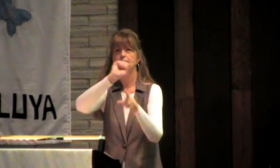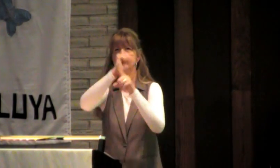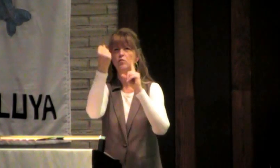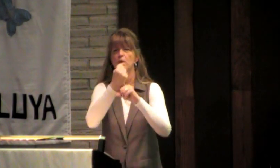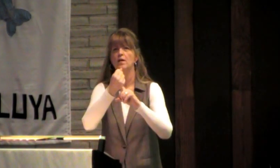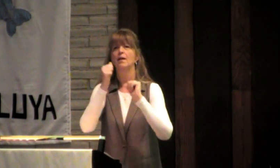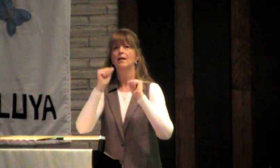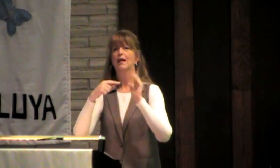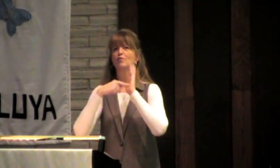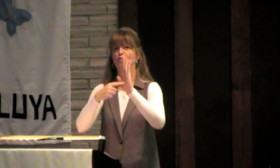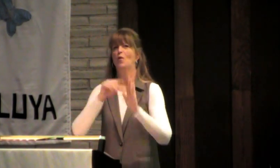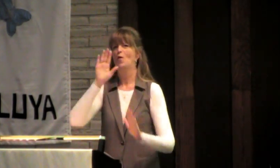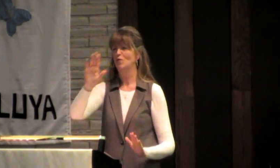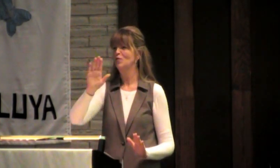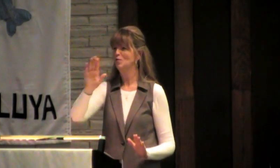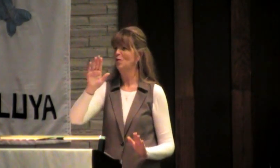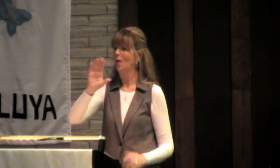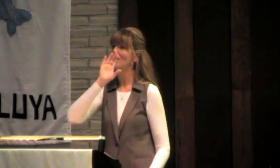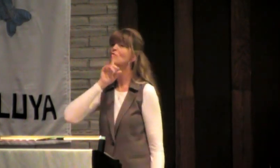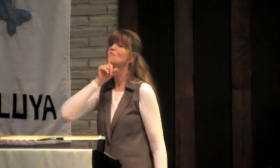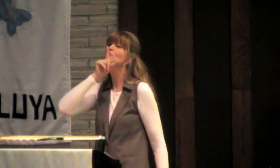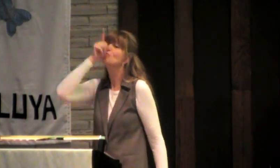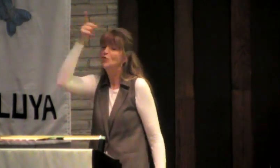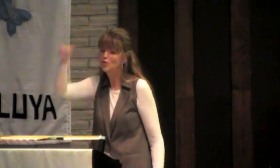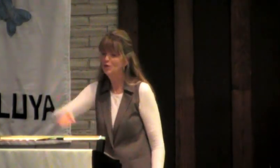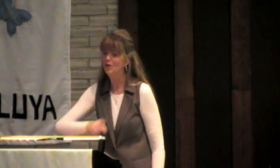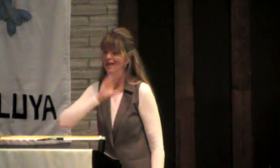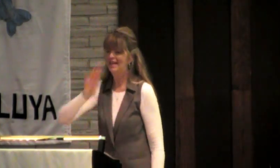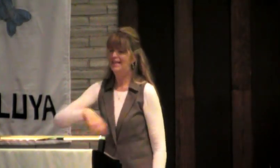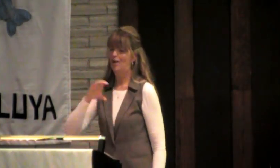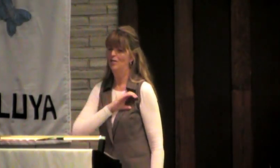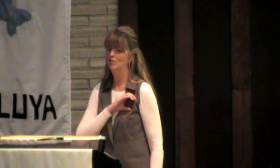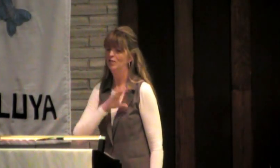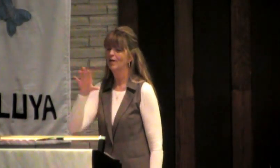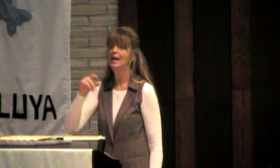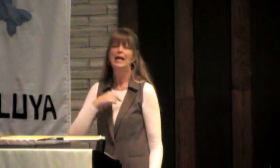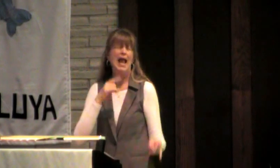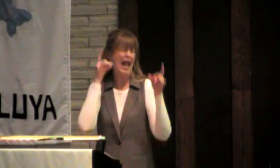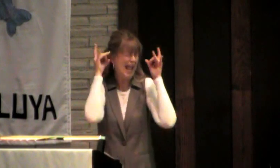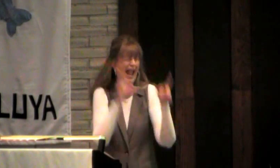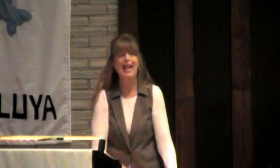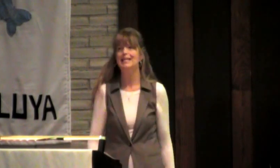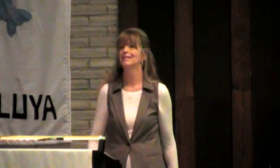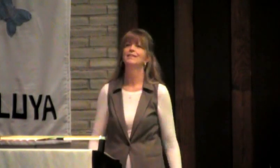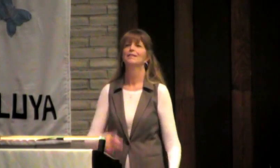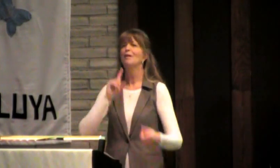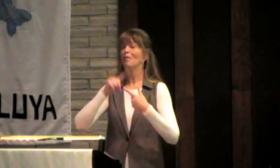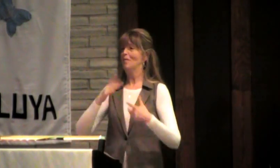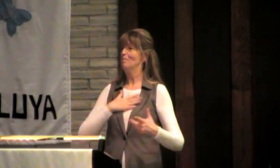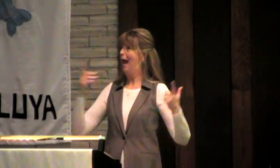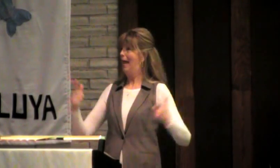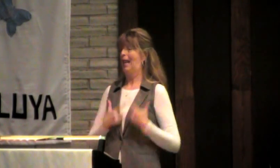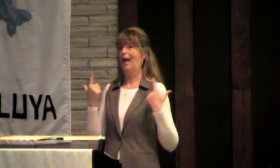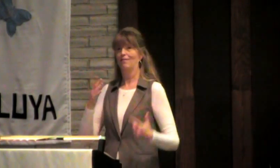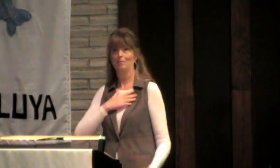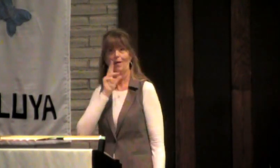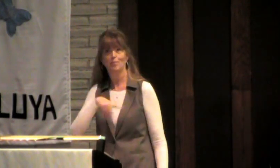reaction to a specific situation can show your true character. And I hate it. I hate it when